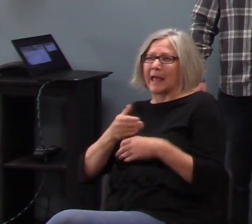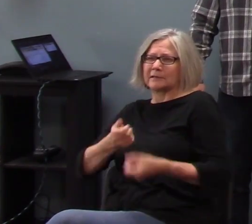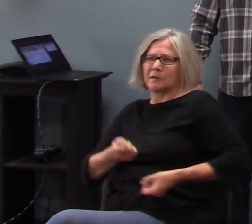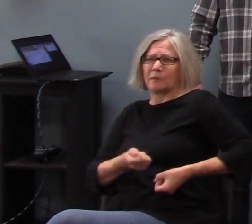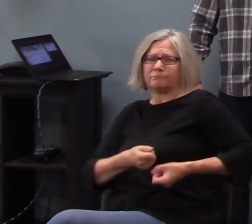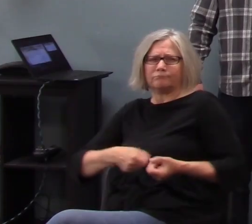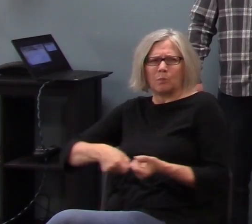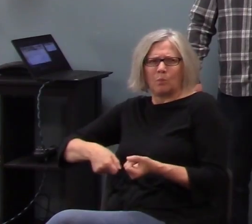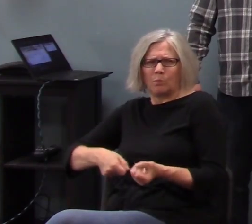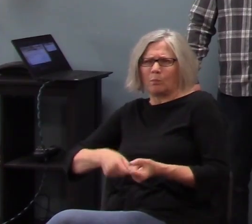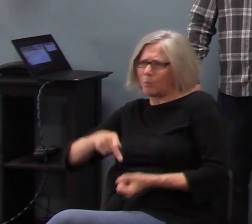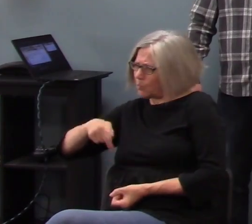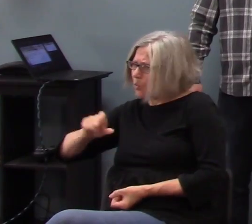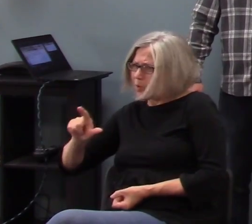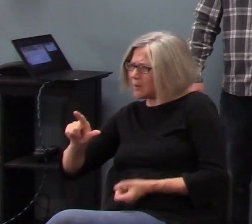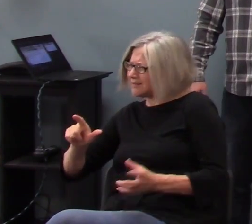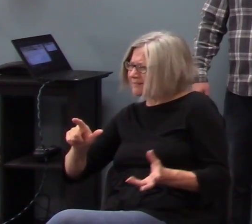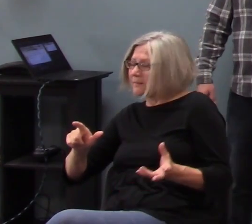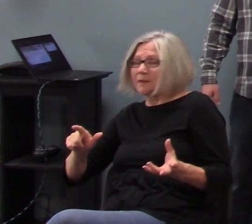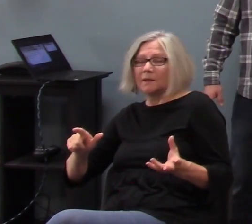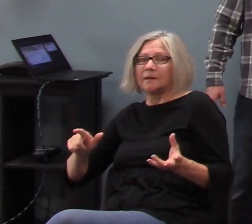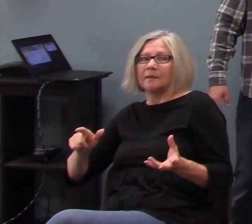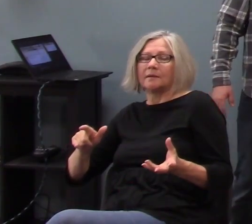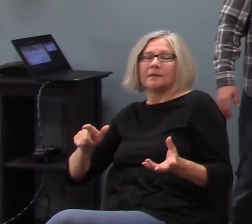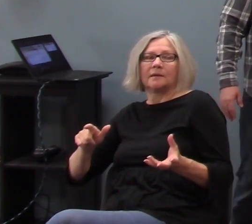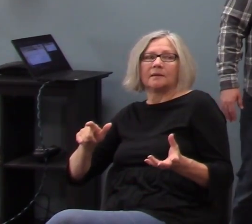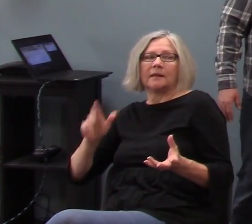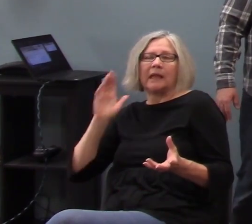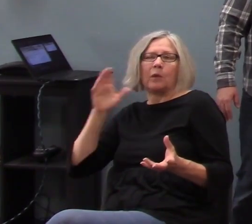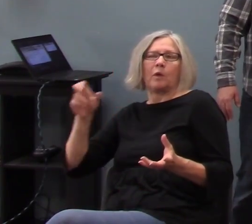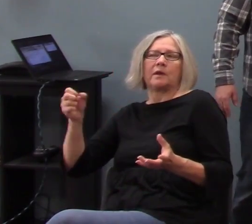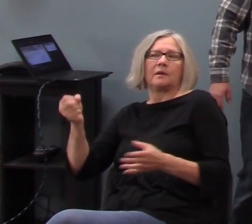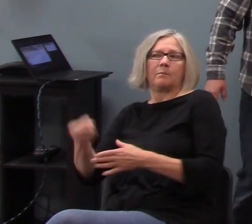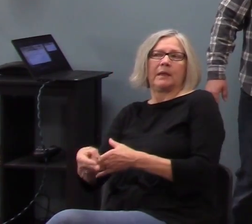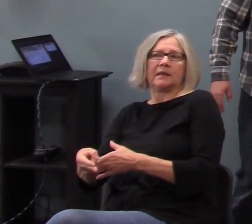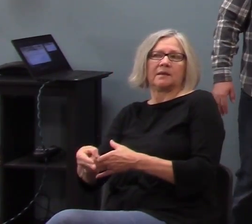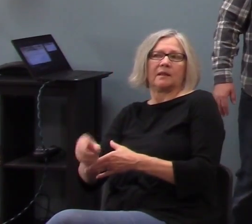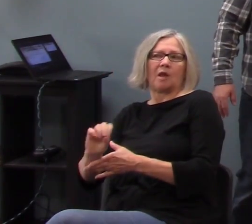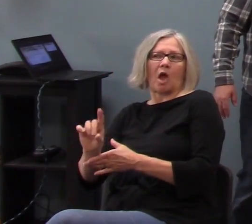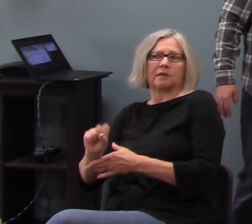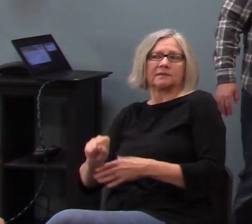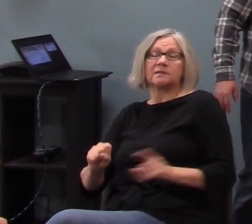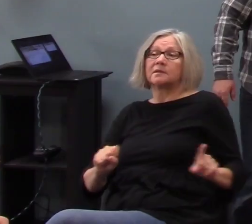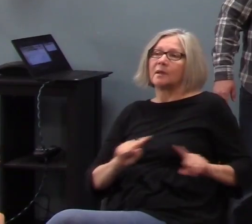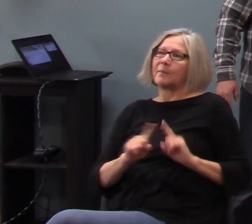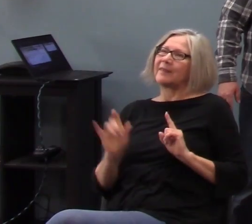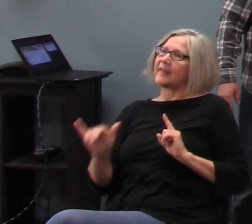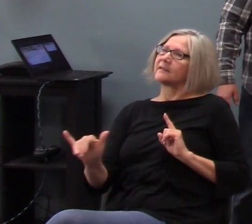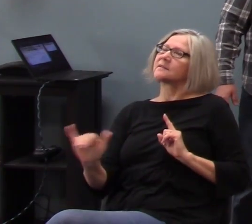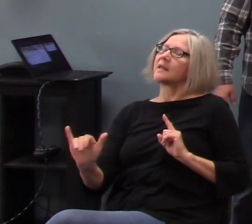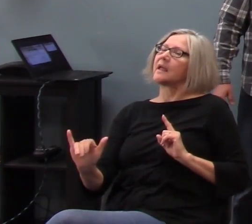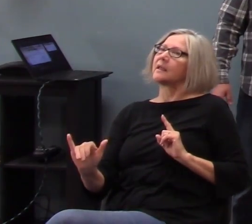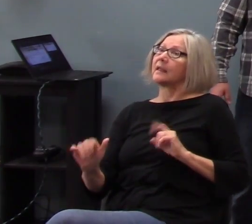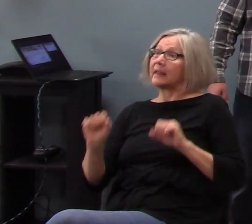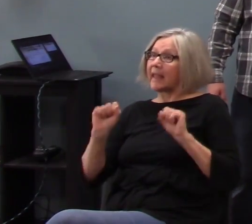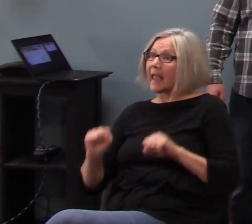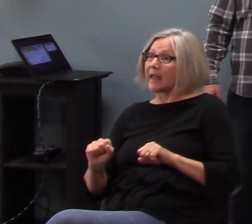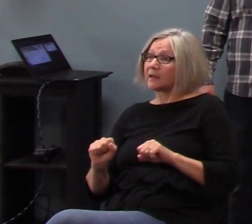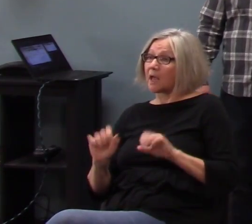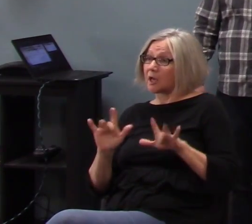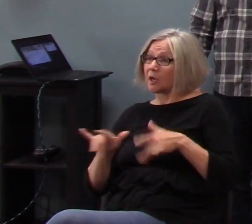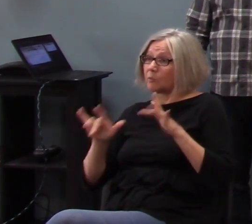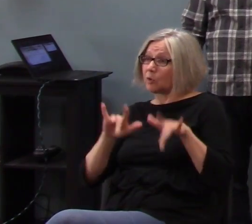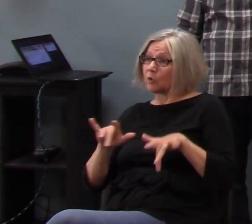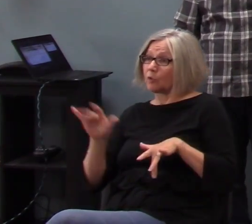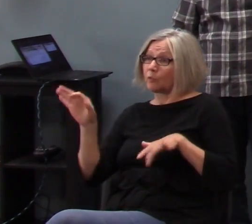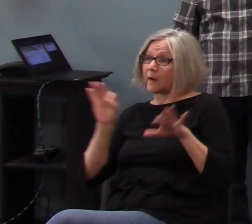time. Right, it'd be like can a computer generate a random number thing? Yeah, I mean, can a computer